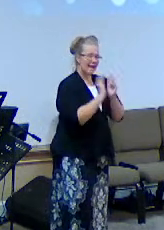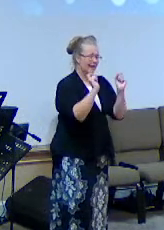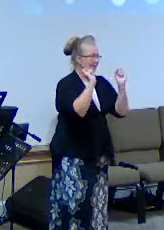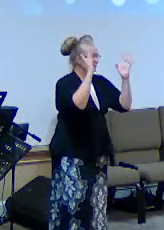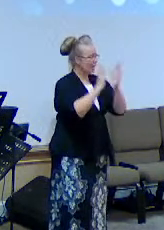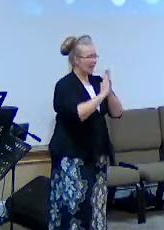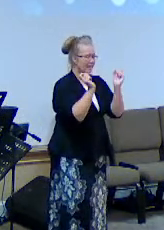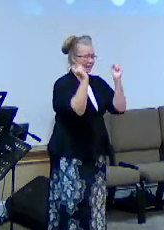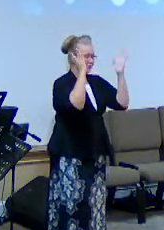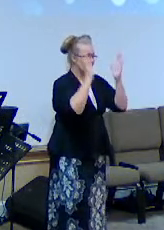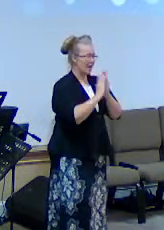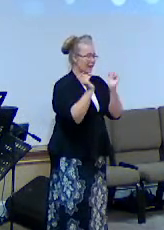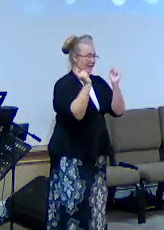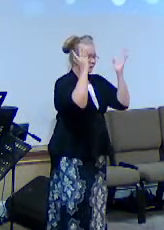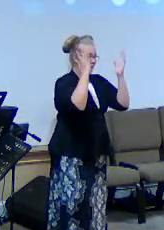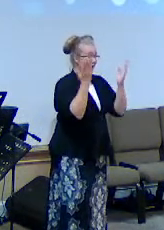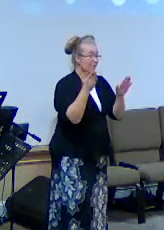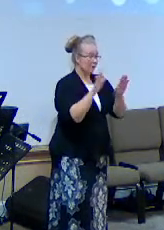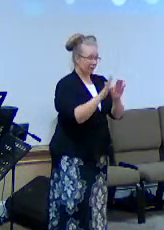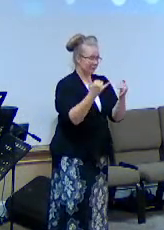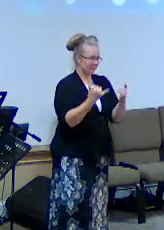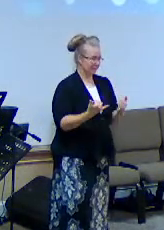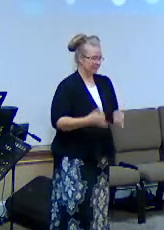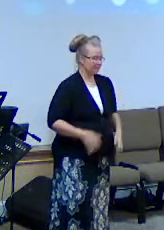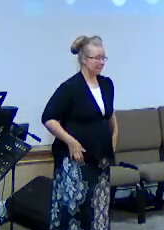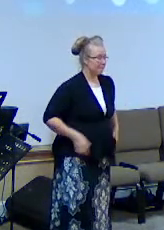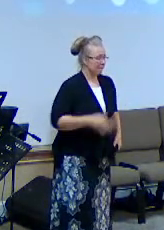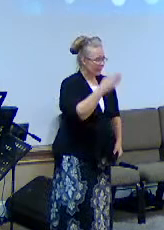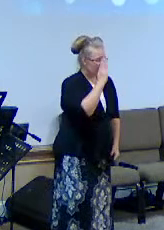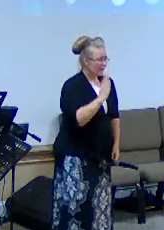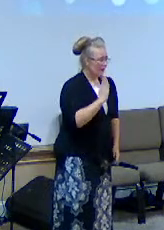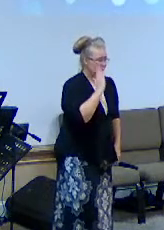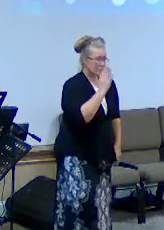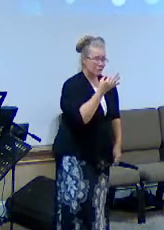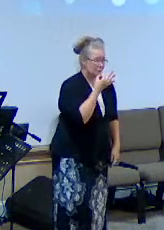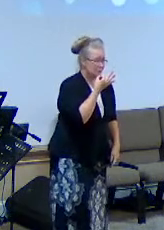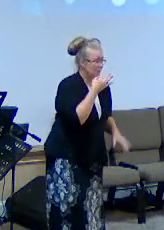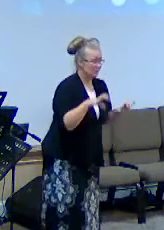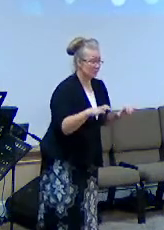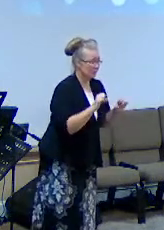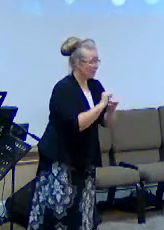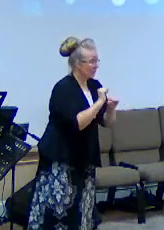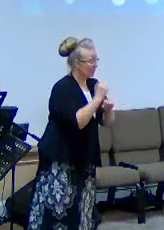Hallelujah, hallelujah, hallelujah. I'm closing. God's about to do a work if we can just